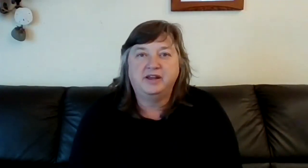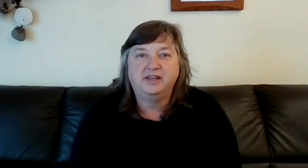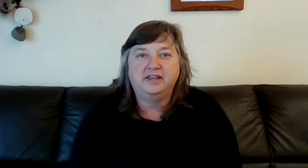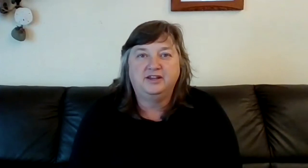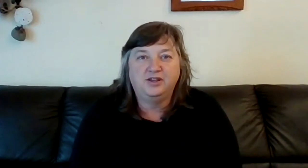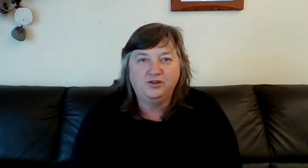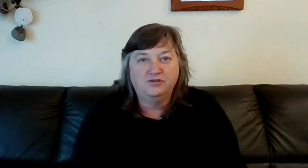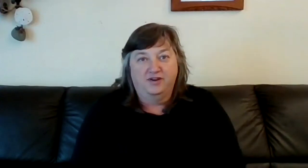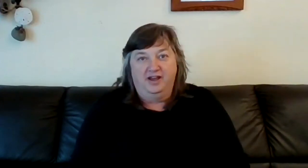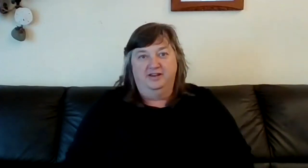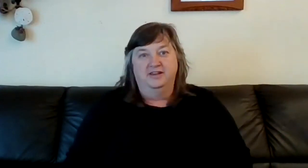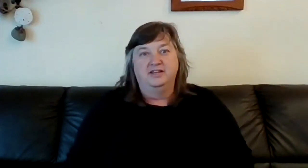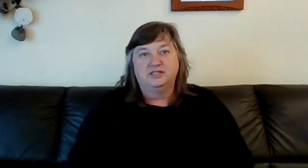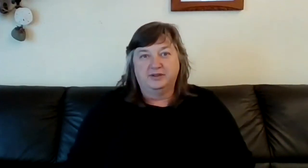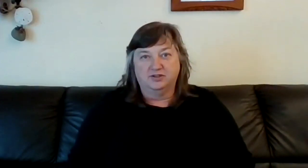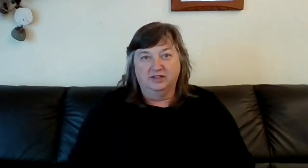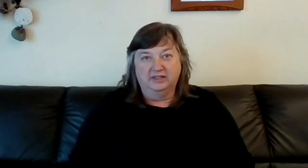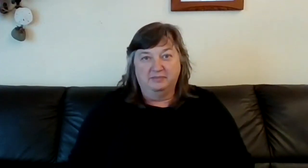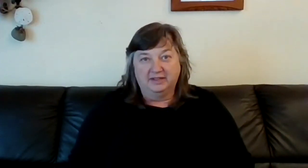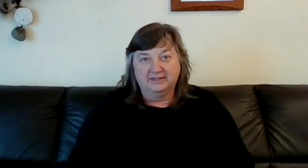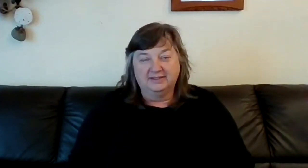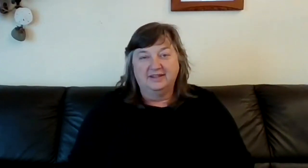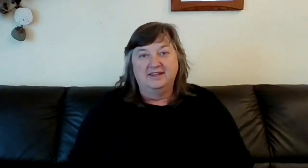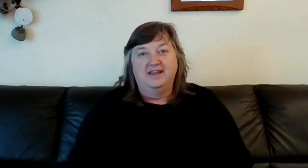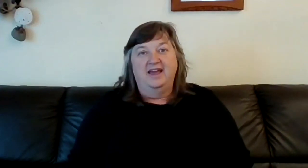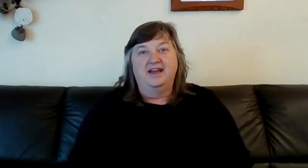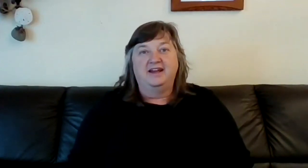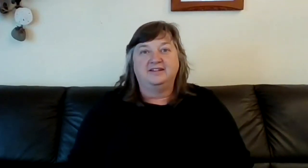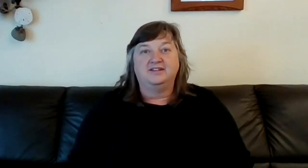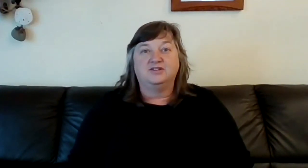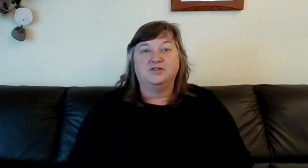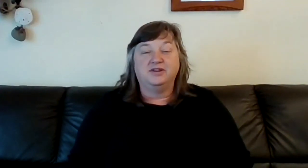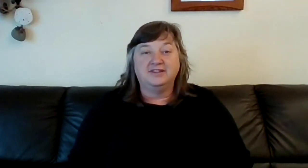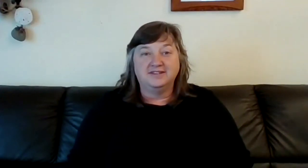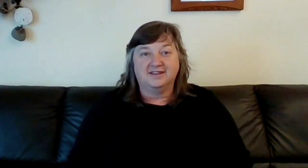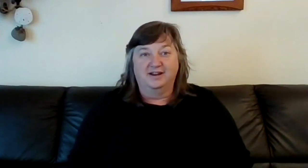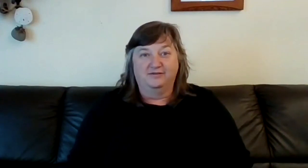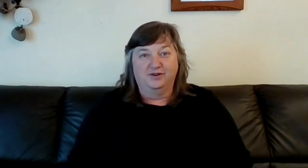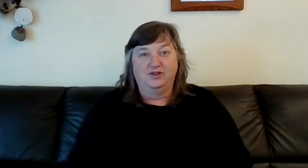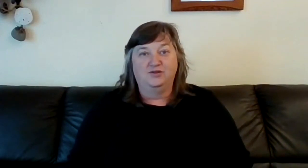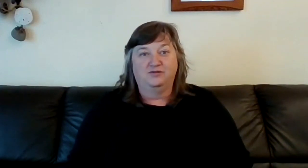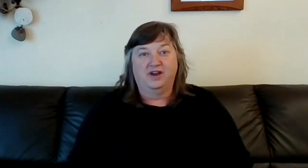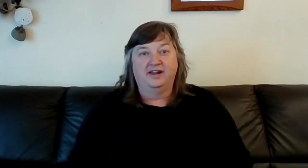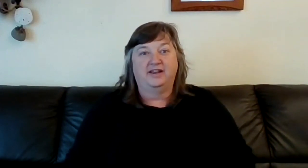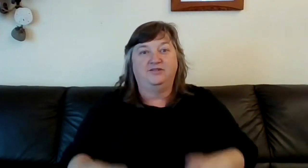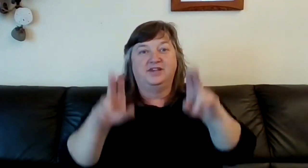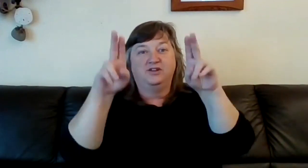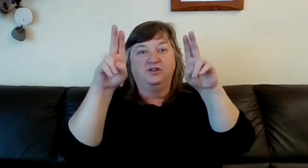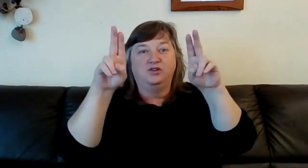participating in Unified Special Olympics. And so there is a sign for Unified, and you take your